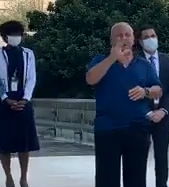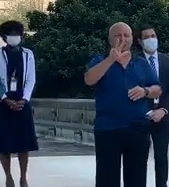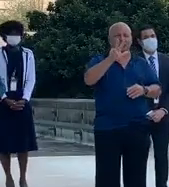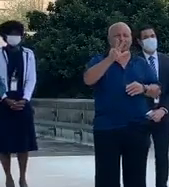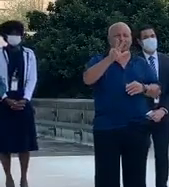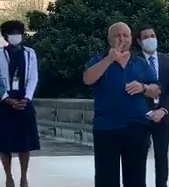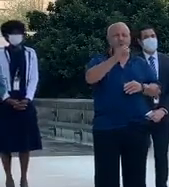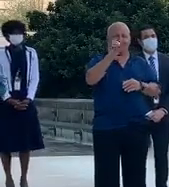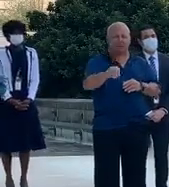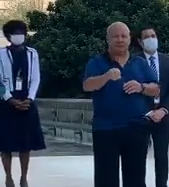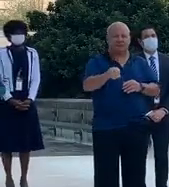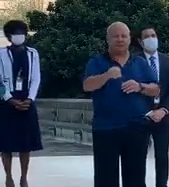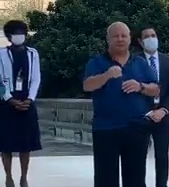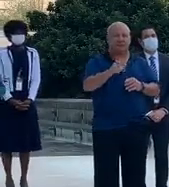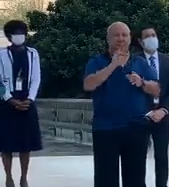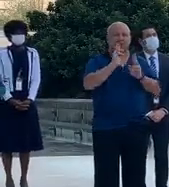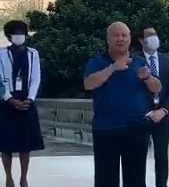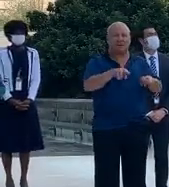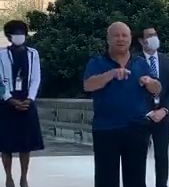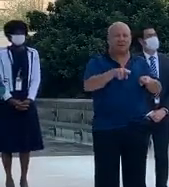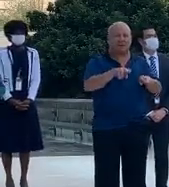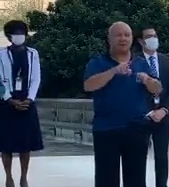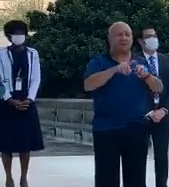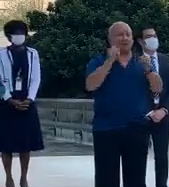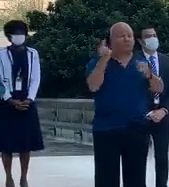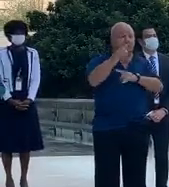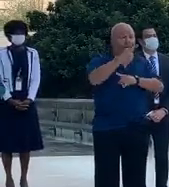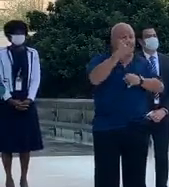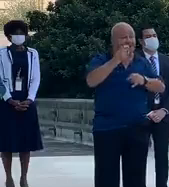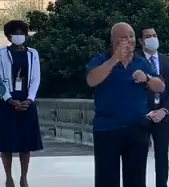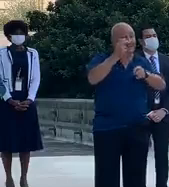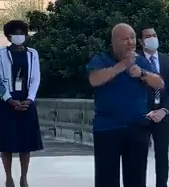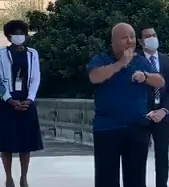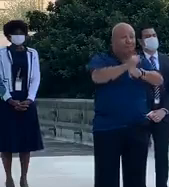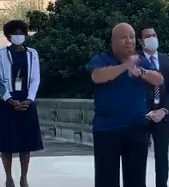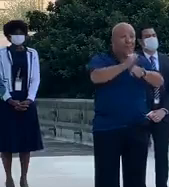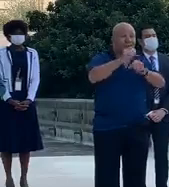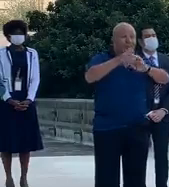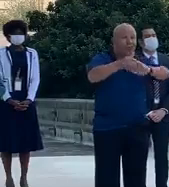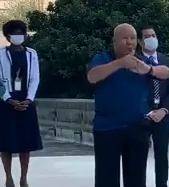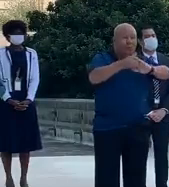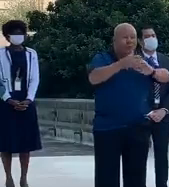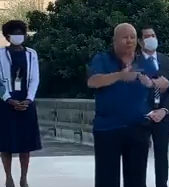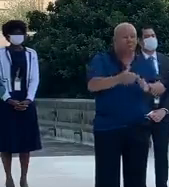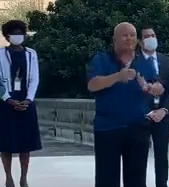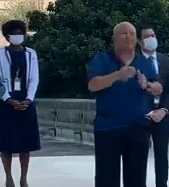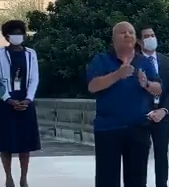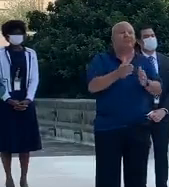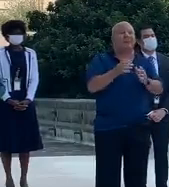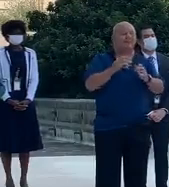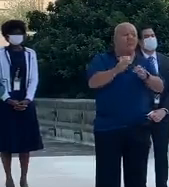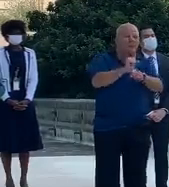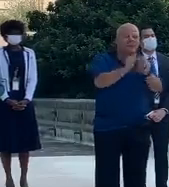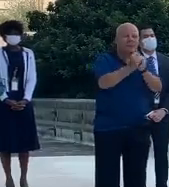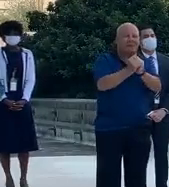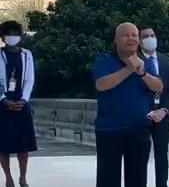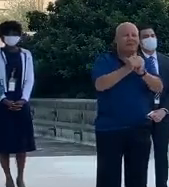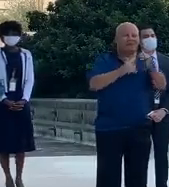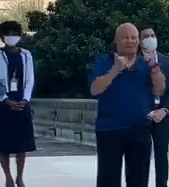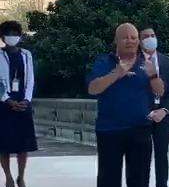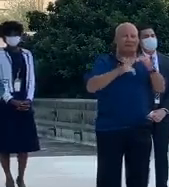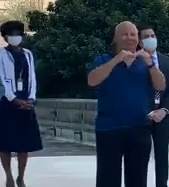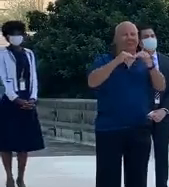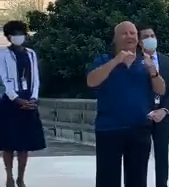rate. Well, today, and because of the hard work, again, in partnership, we're at 58% in terms